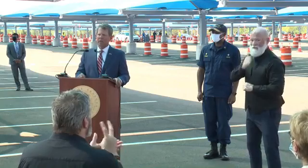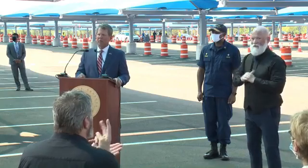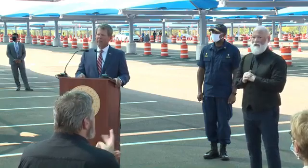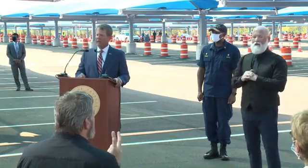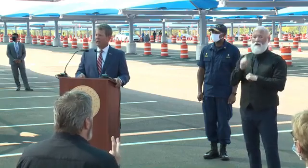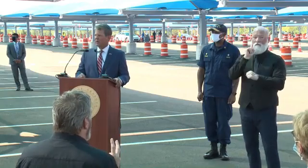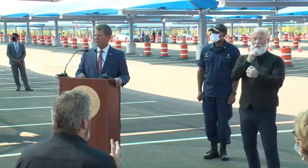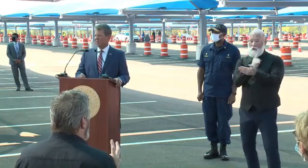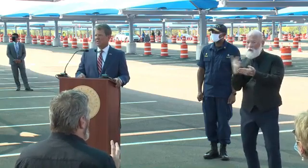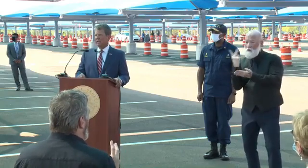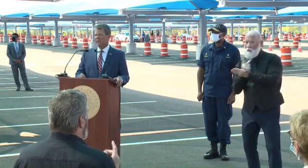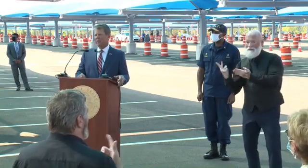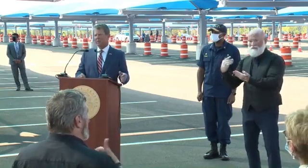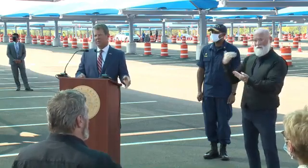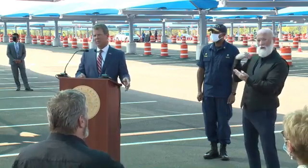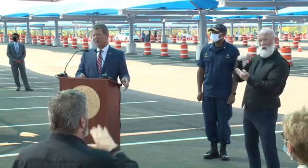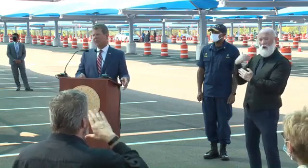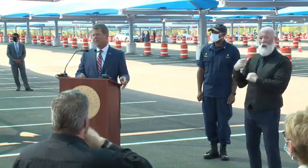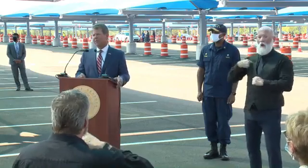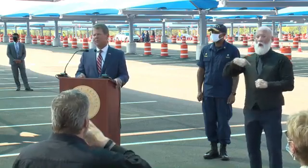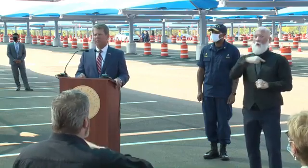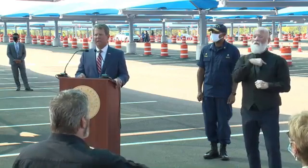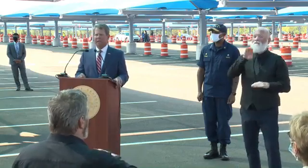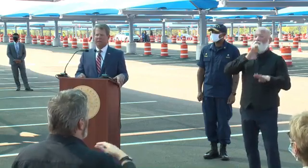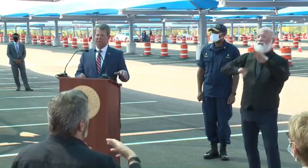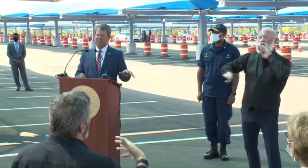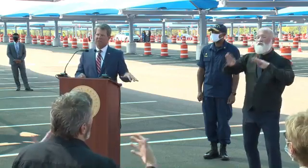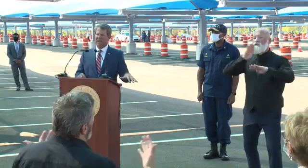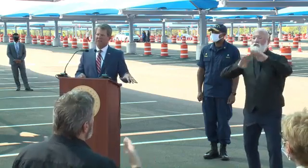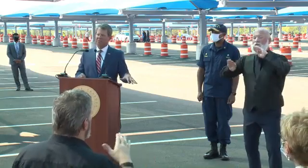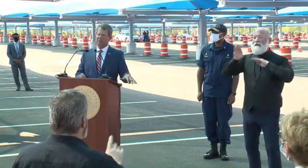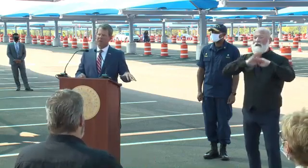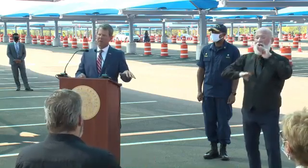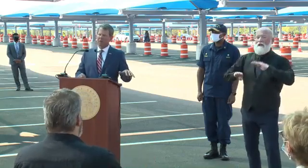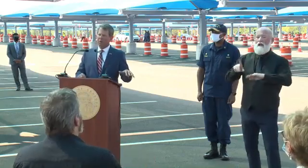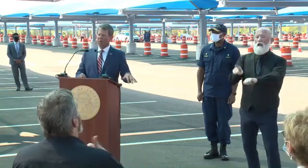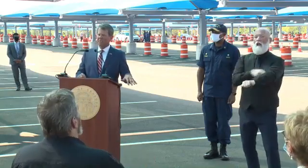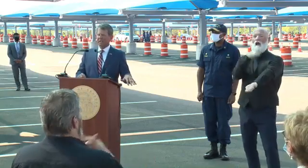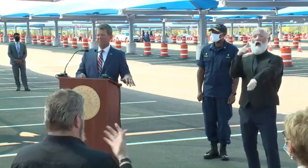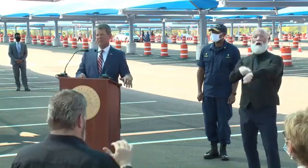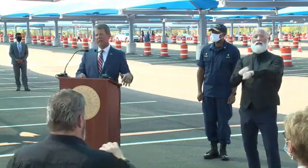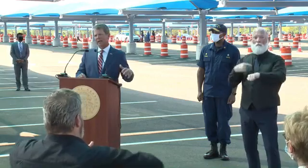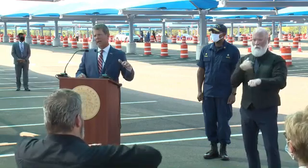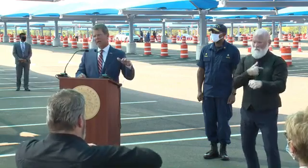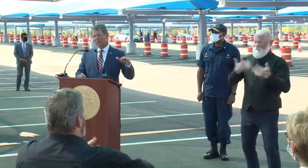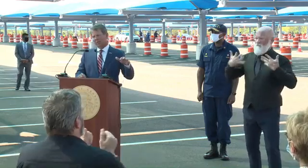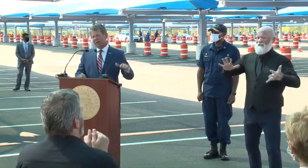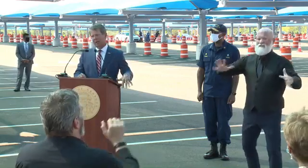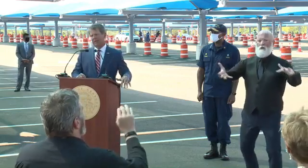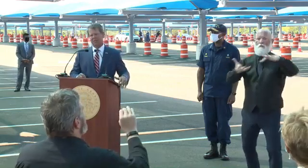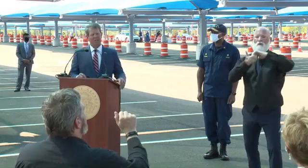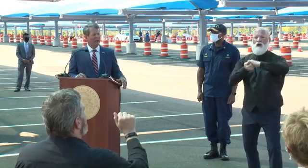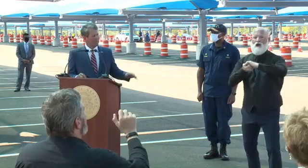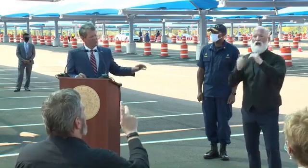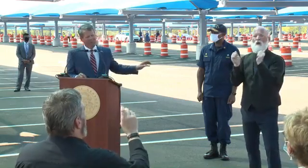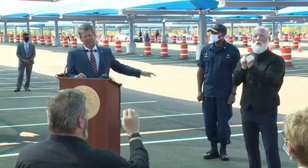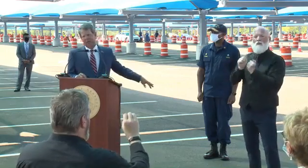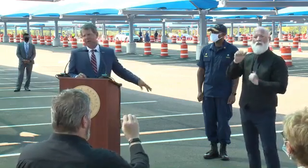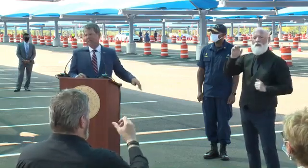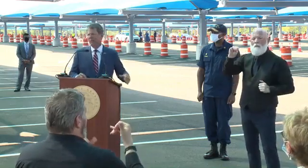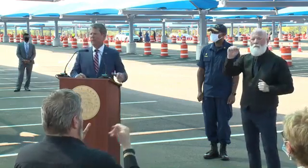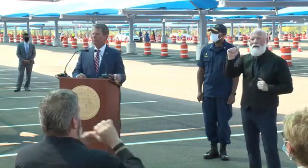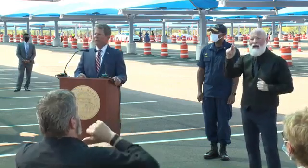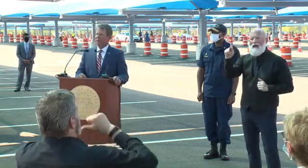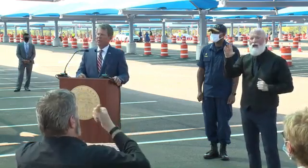frustrated with how long it was taking. We did the partnership with MACO, 10,000 more tests a day. We've got this site. We're